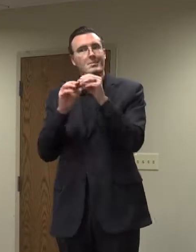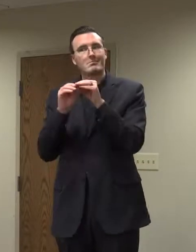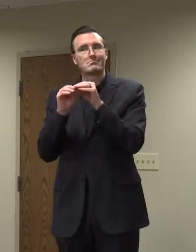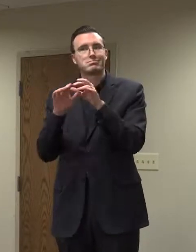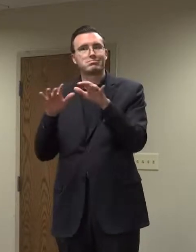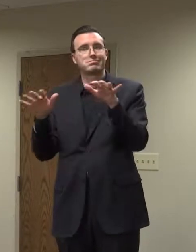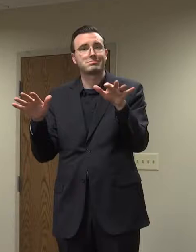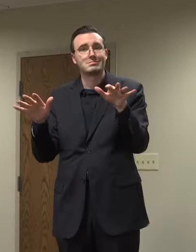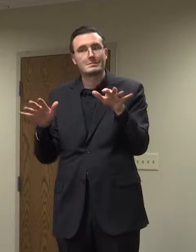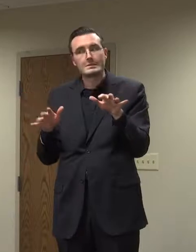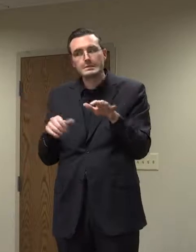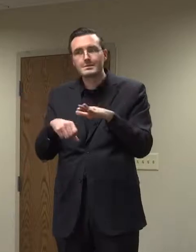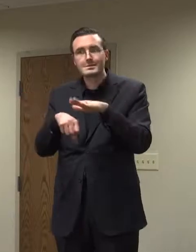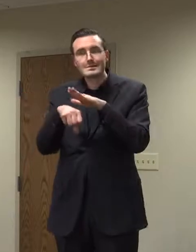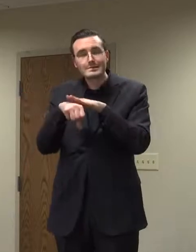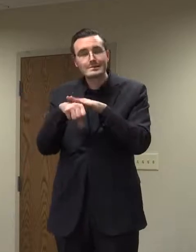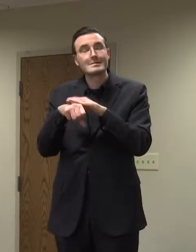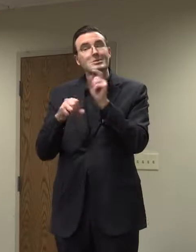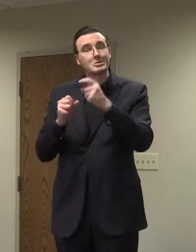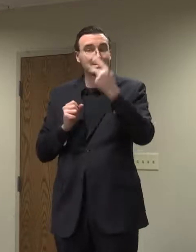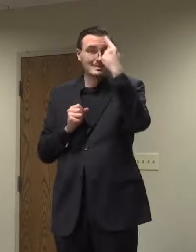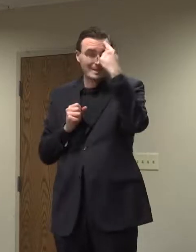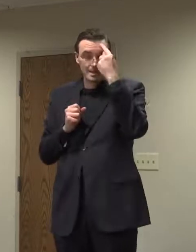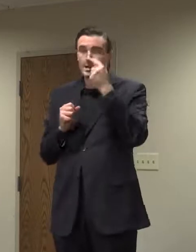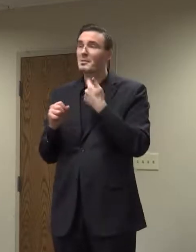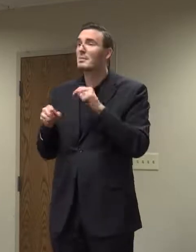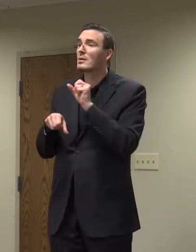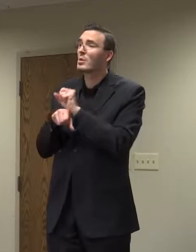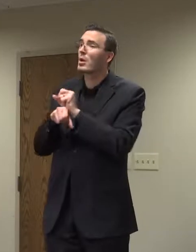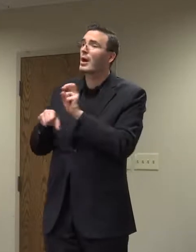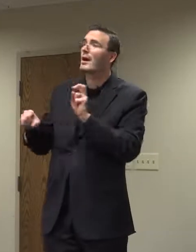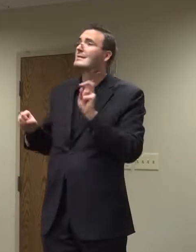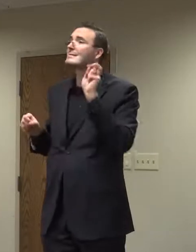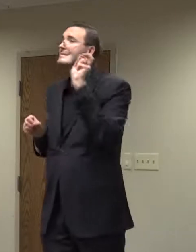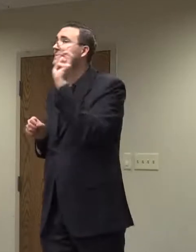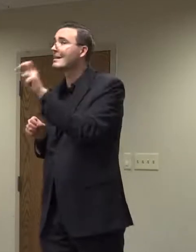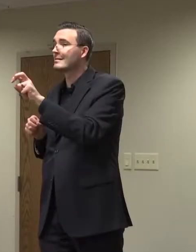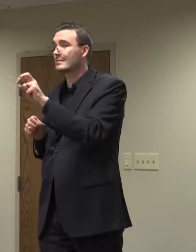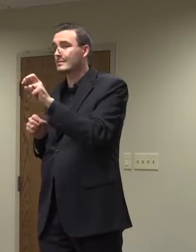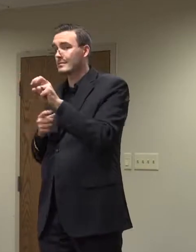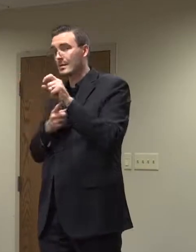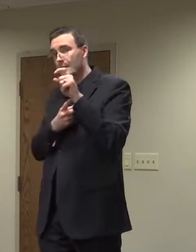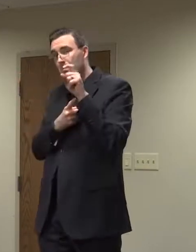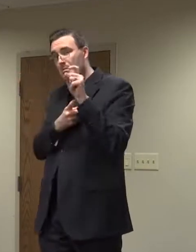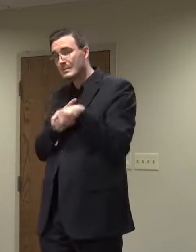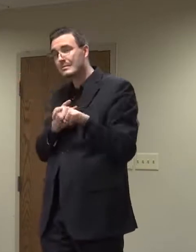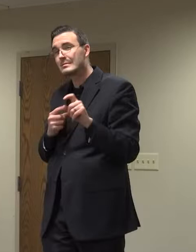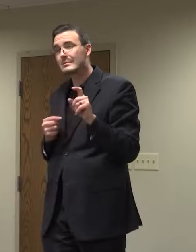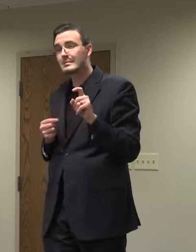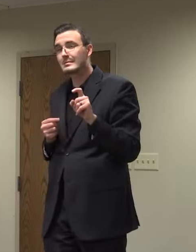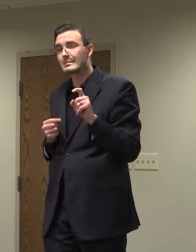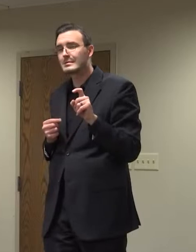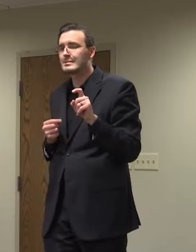about staying put, staying home as much as possible, and limiting their non-essential travel.